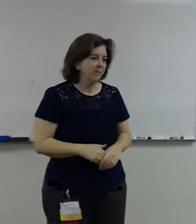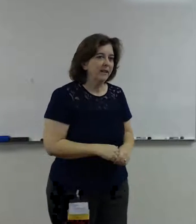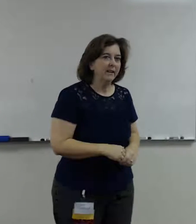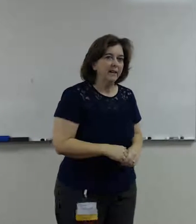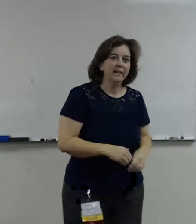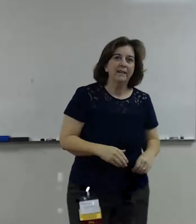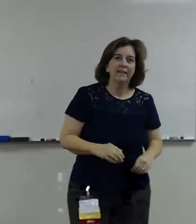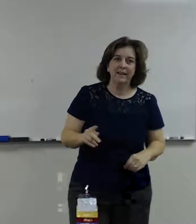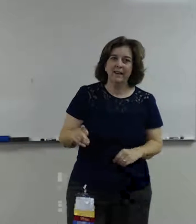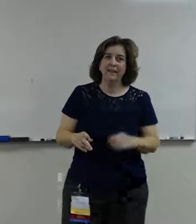Come on in.